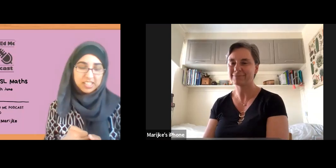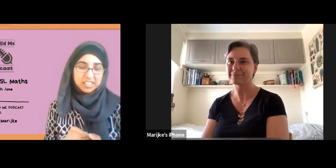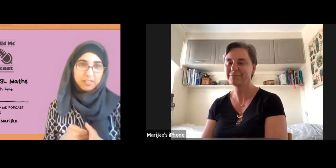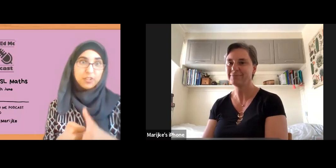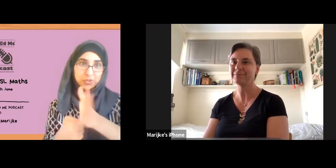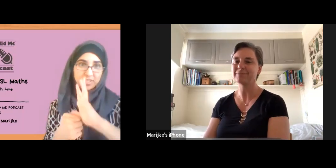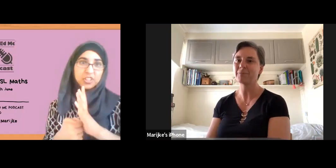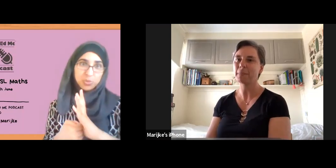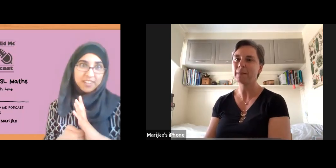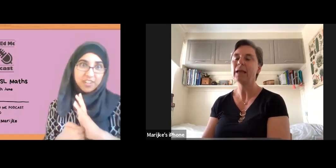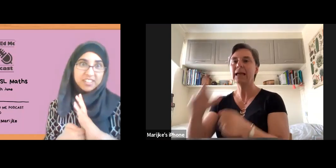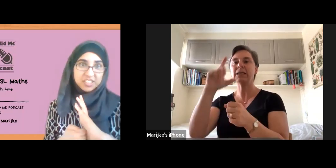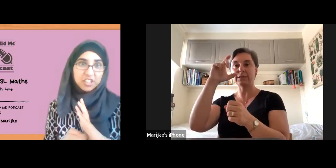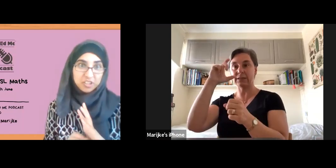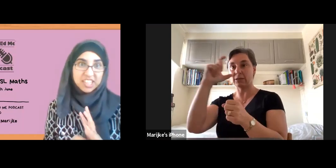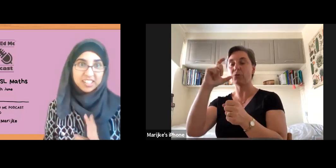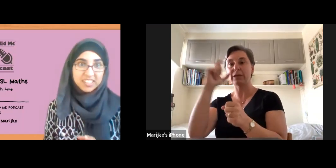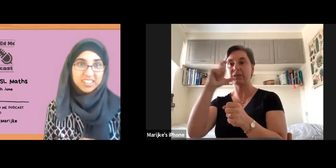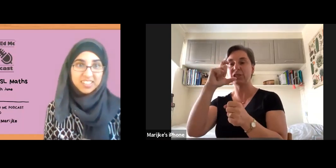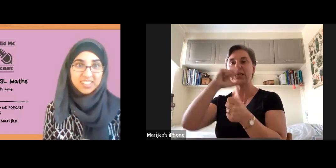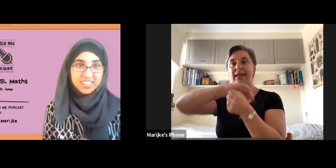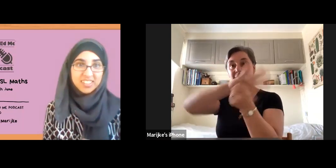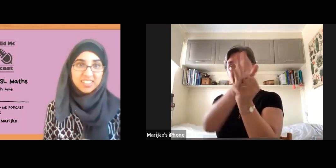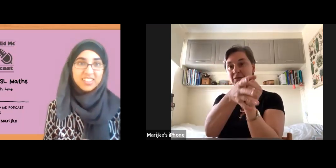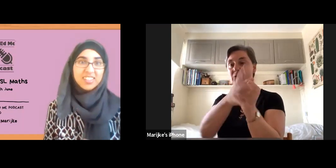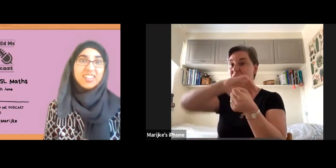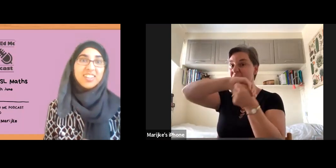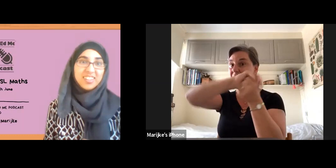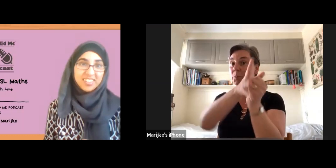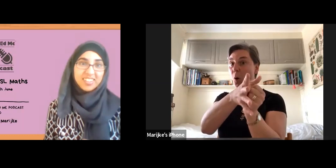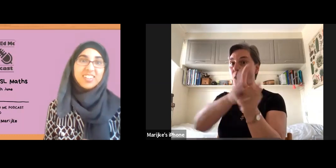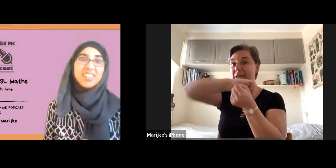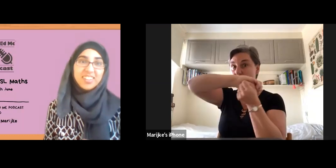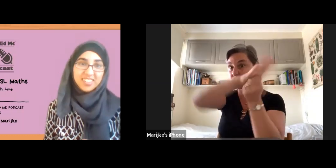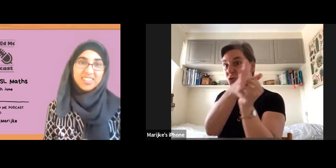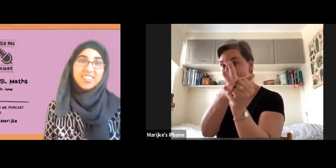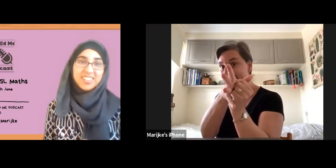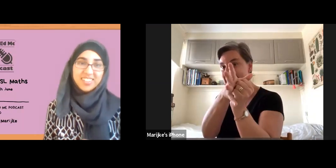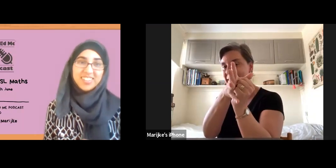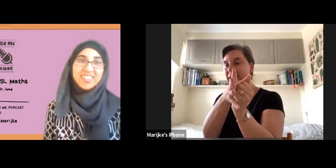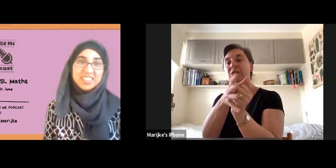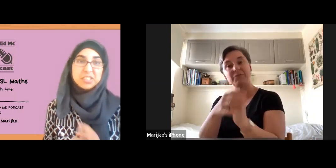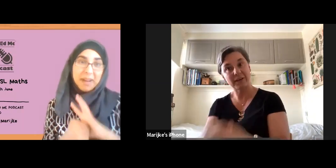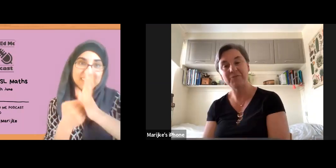the visual of the white virus? Yeah, so it's the corona, so the C, and then the virus, which is like a ball, but it's also spreading. So it's very